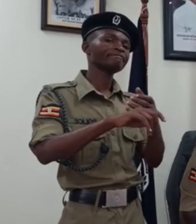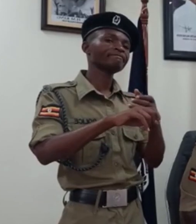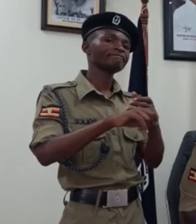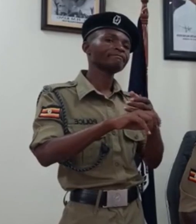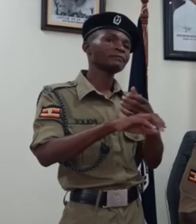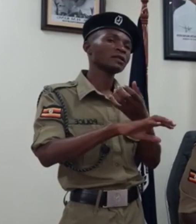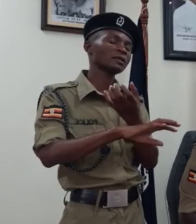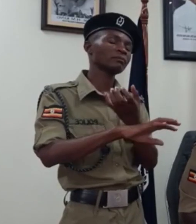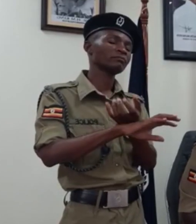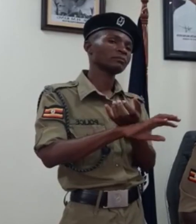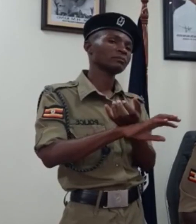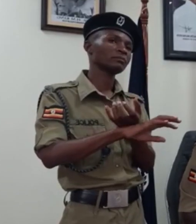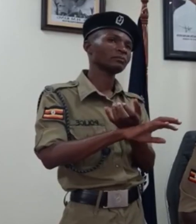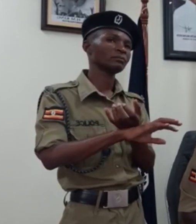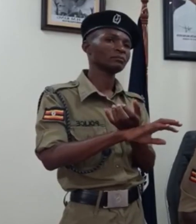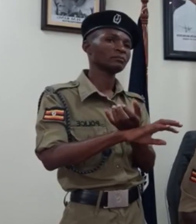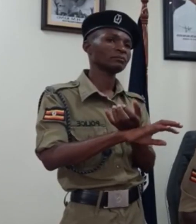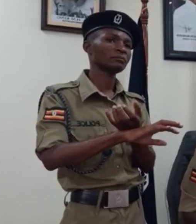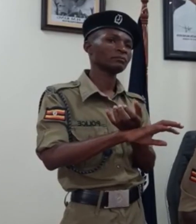Ekisago kye yafuna